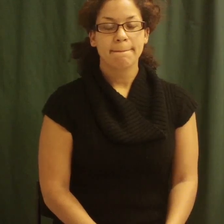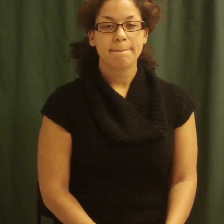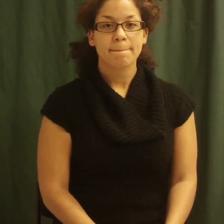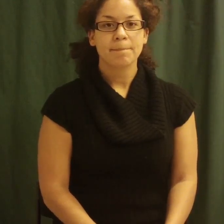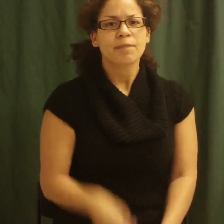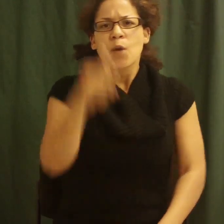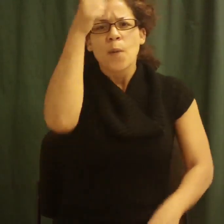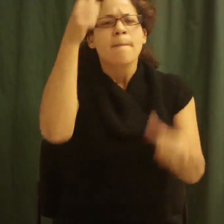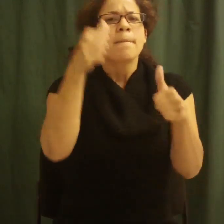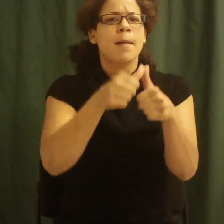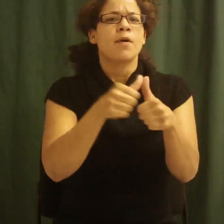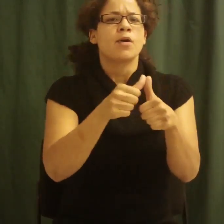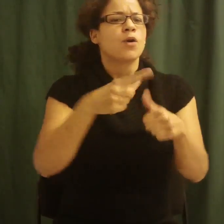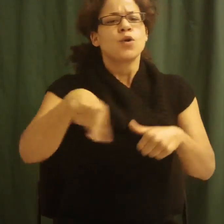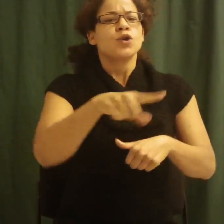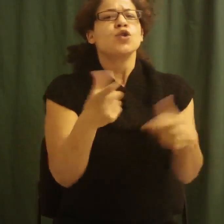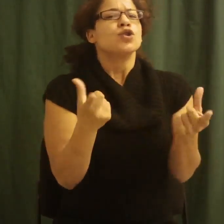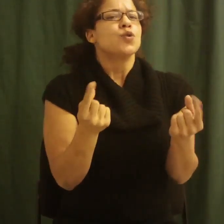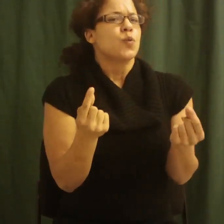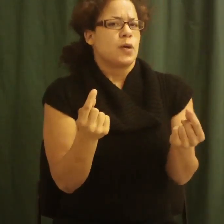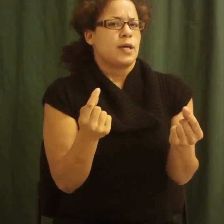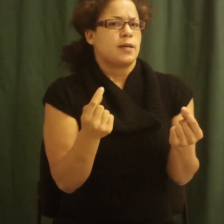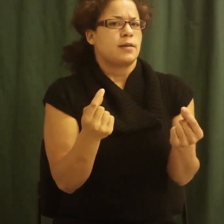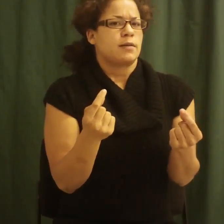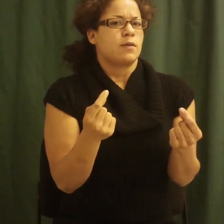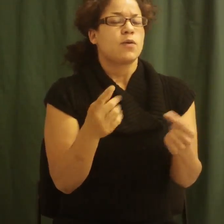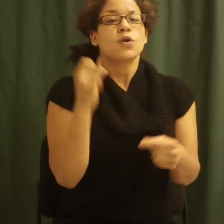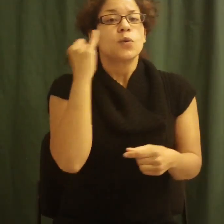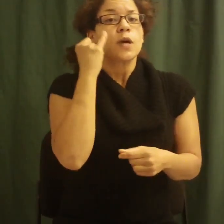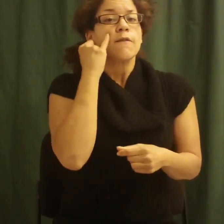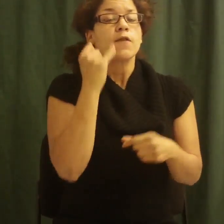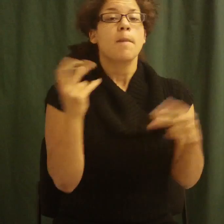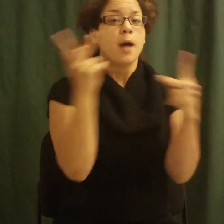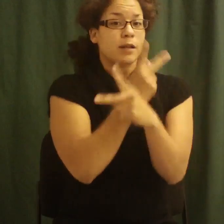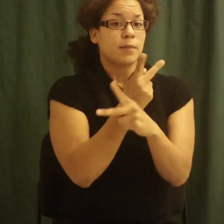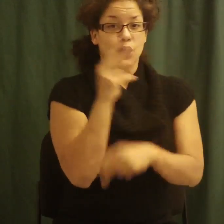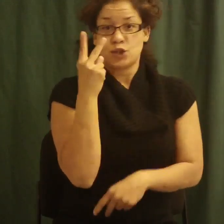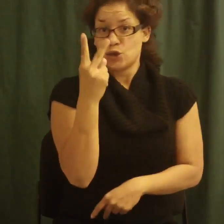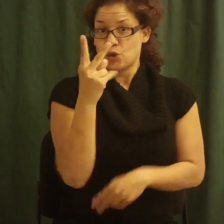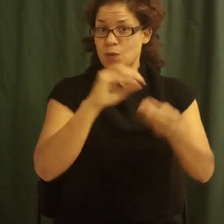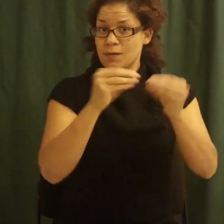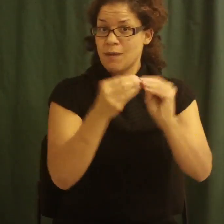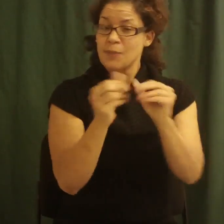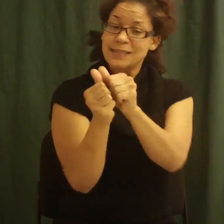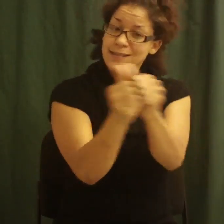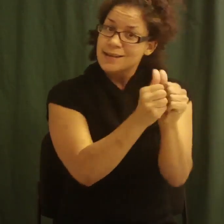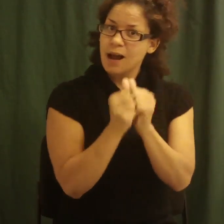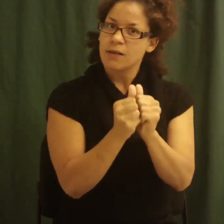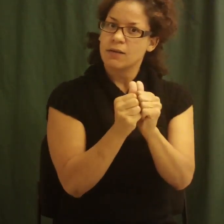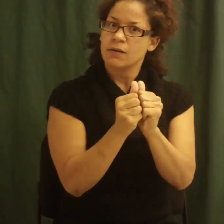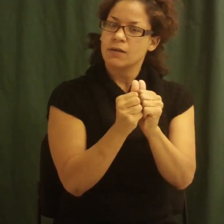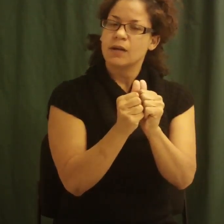Remember, what you're doing is when you multiply two numbers together, they have to equal